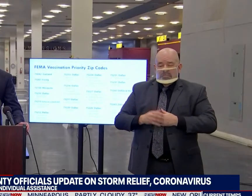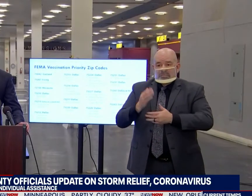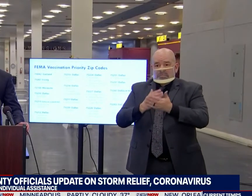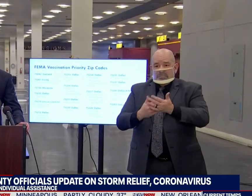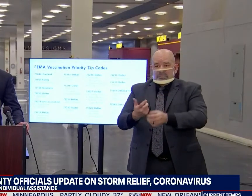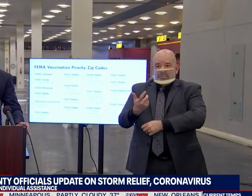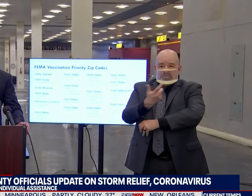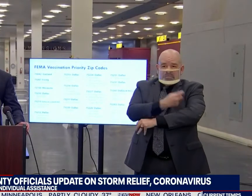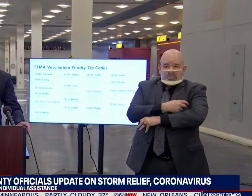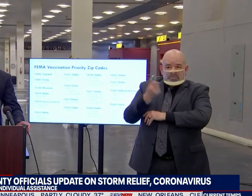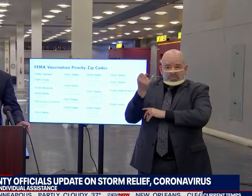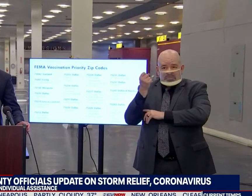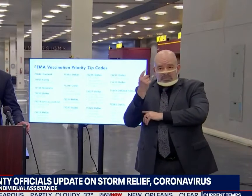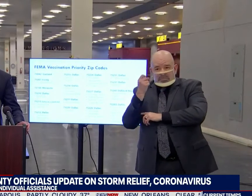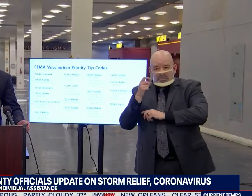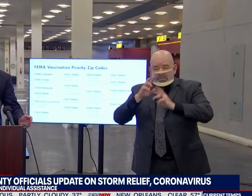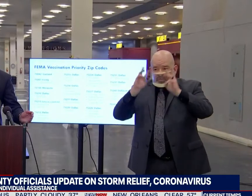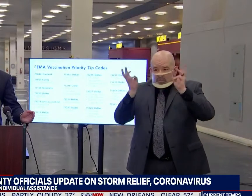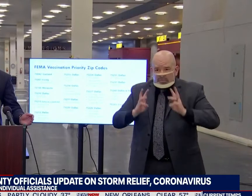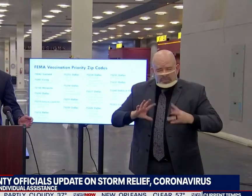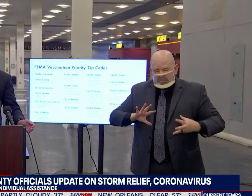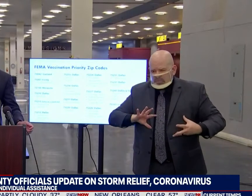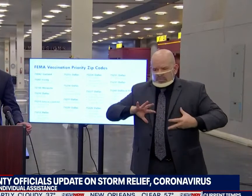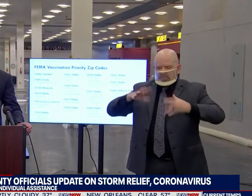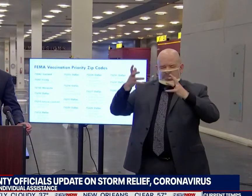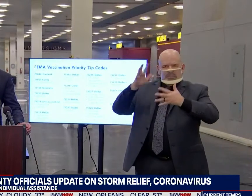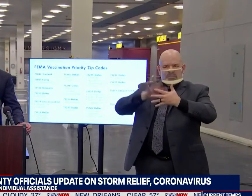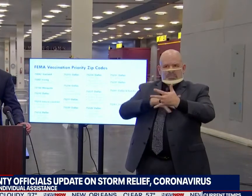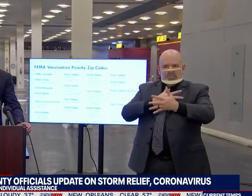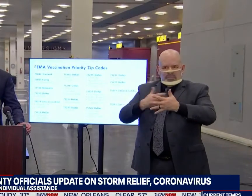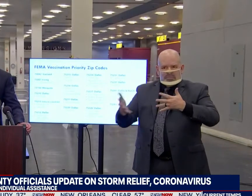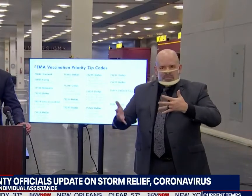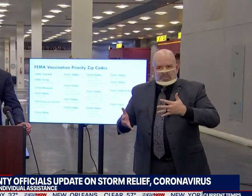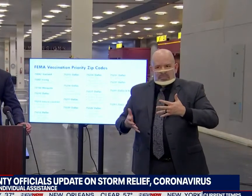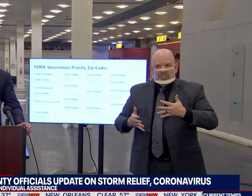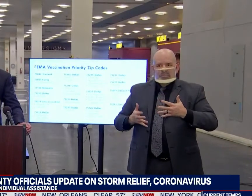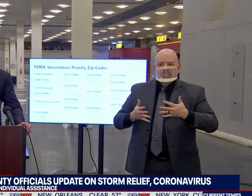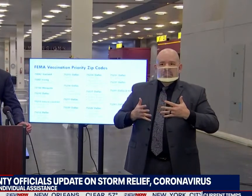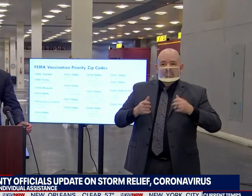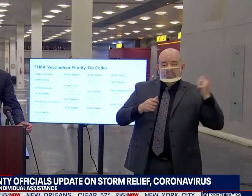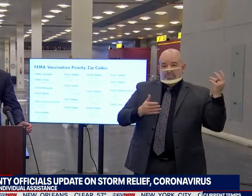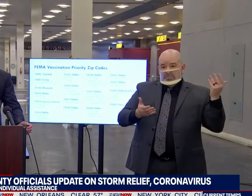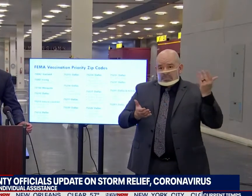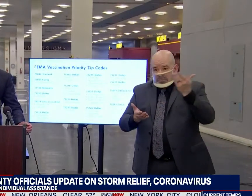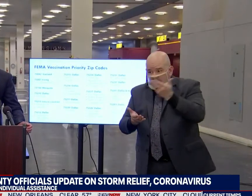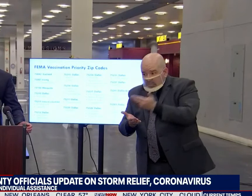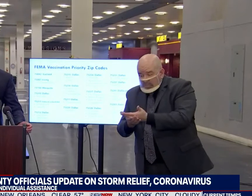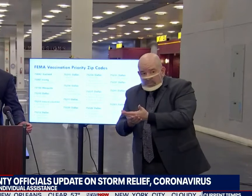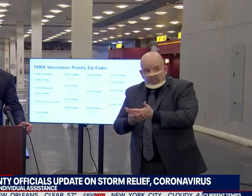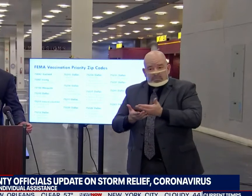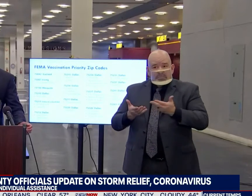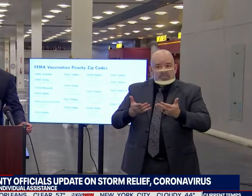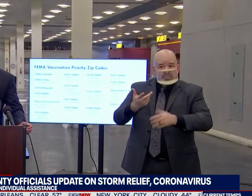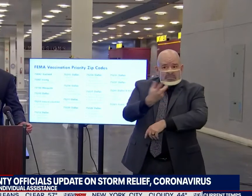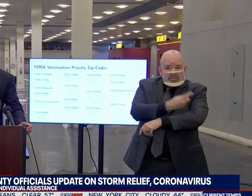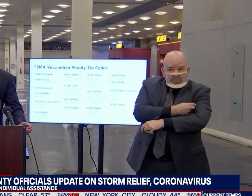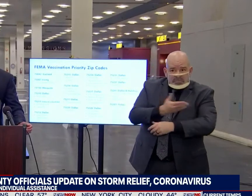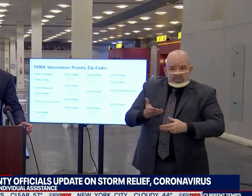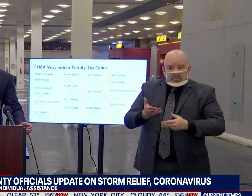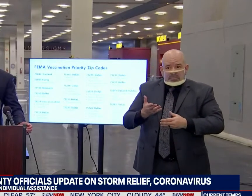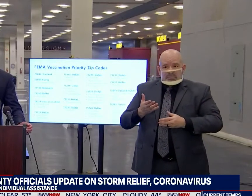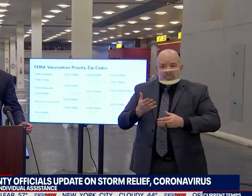affected our vaccine administration. We're trying to catch up as soon as we can. Um, we resumed operations on